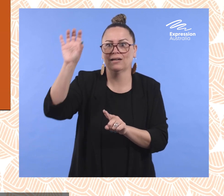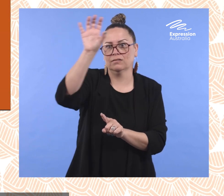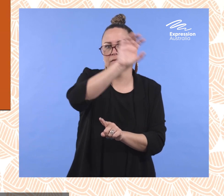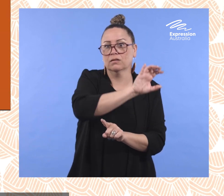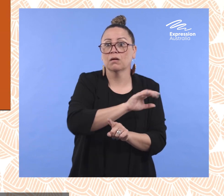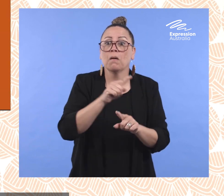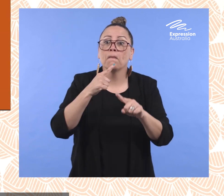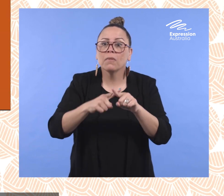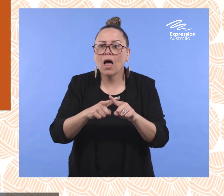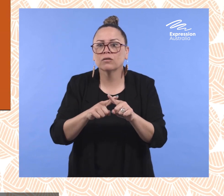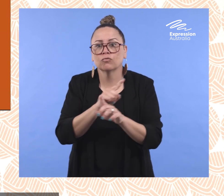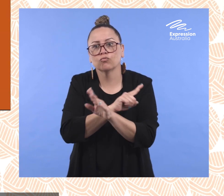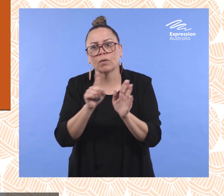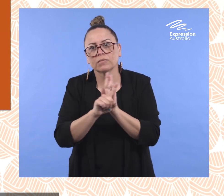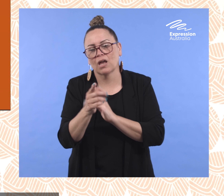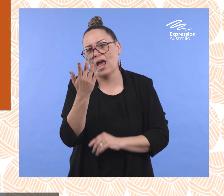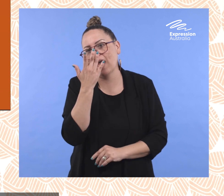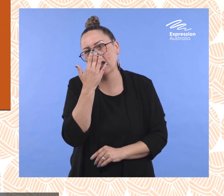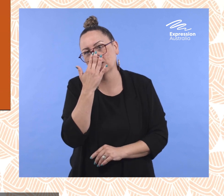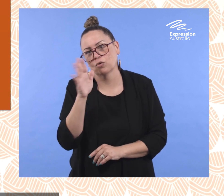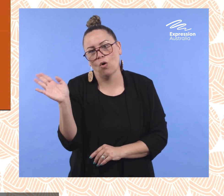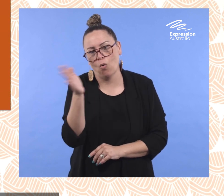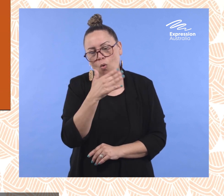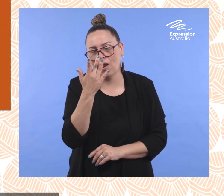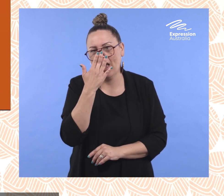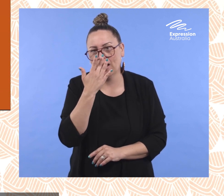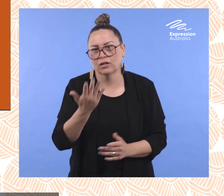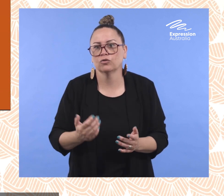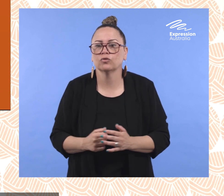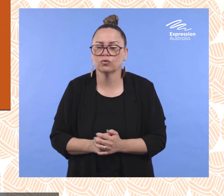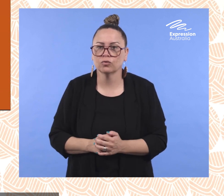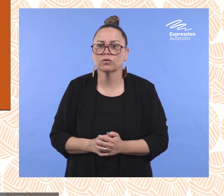and it would be representative in terms of age as well.